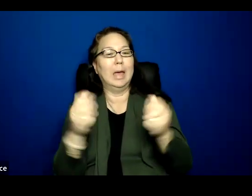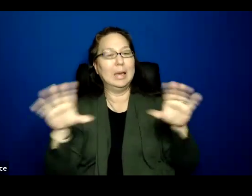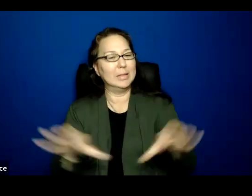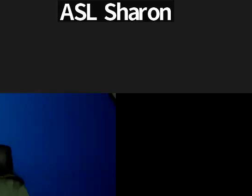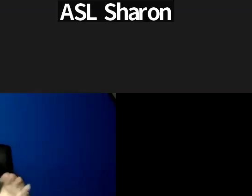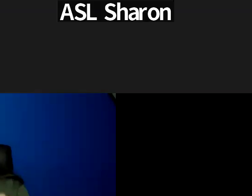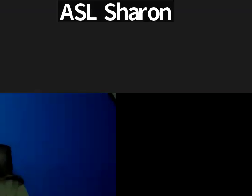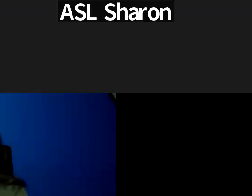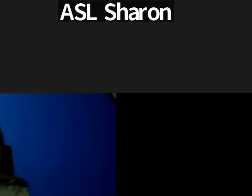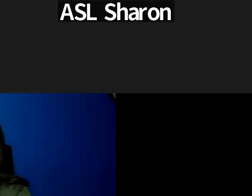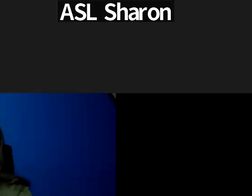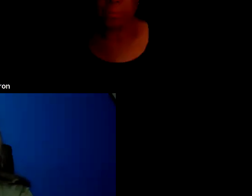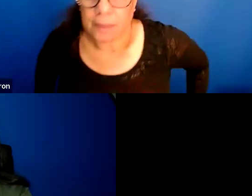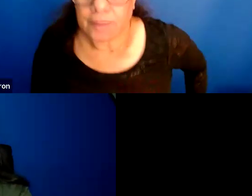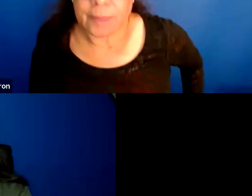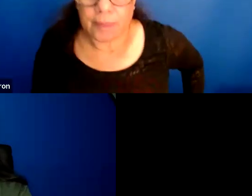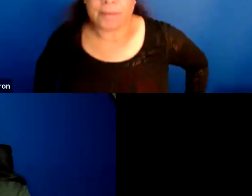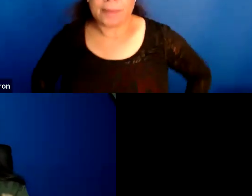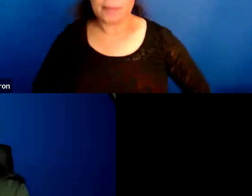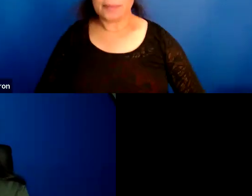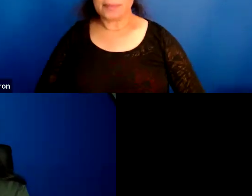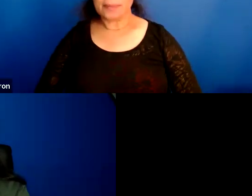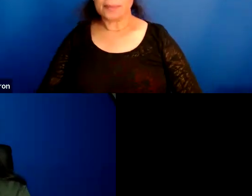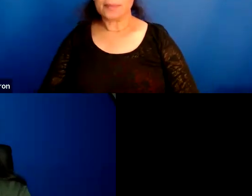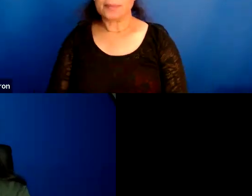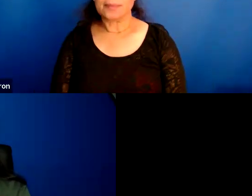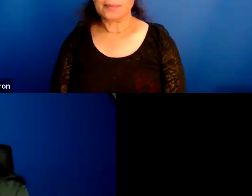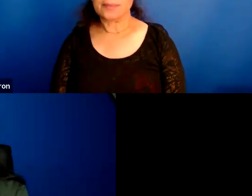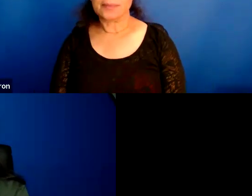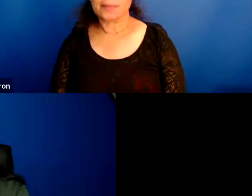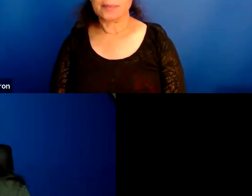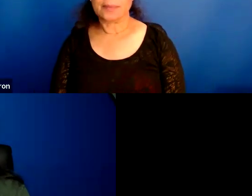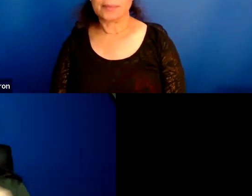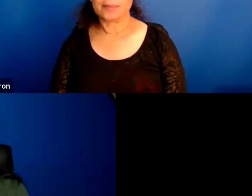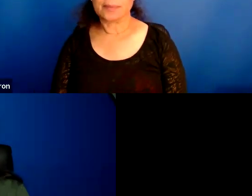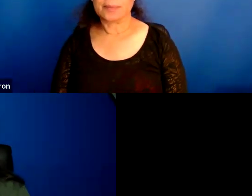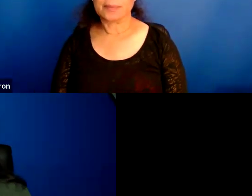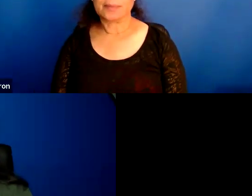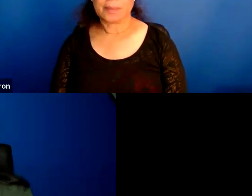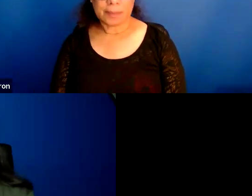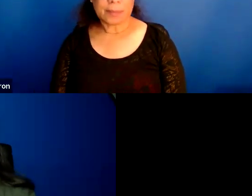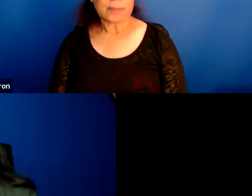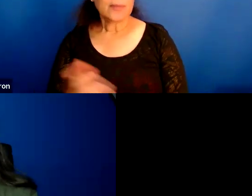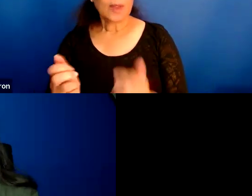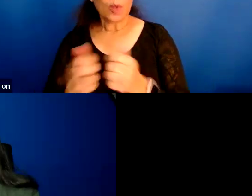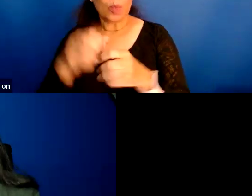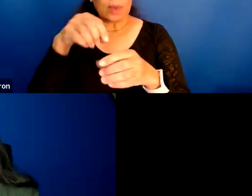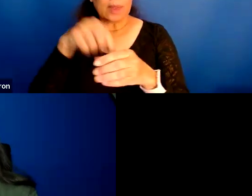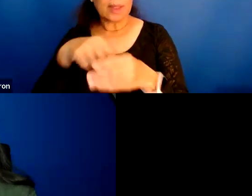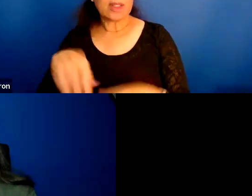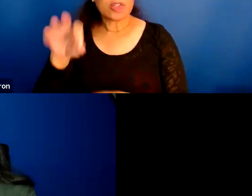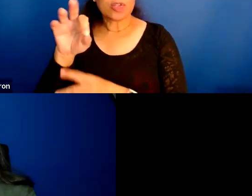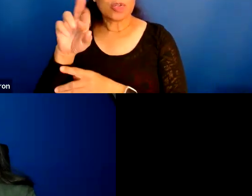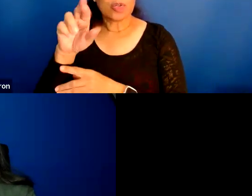across our schools. To continue accelerating improvements in student outcomes within our inclusion framework, the